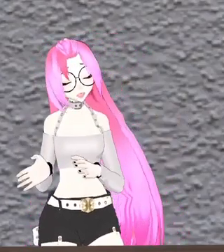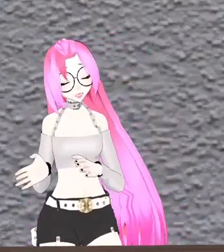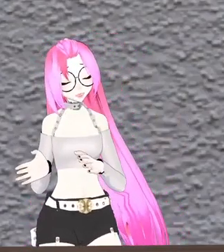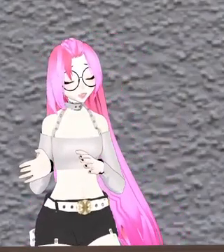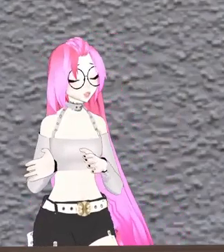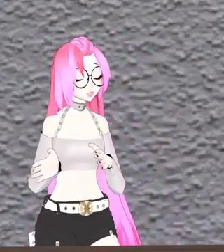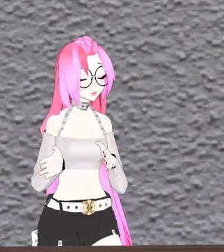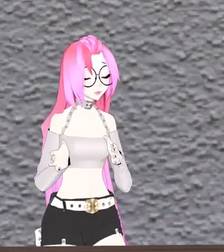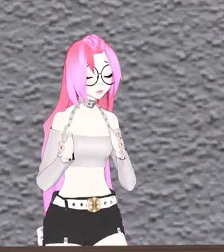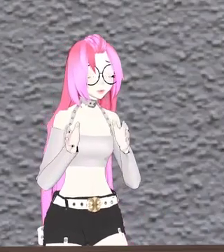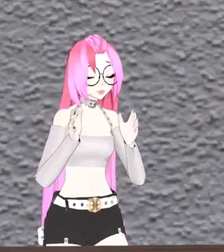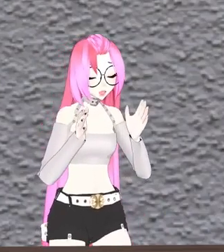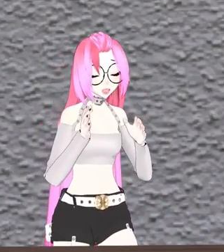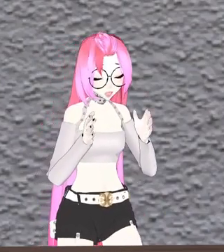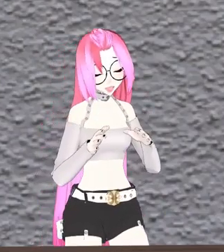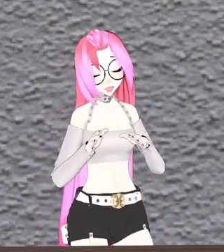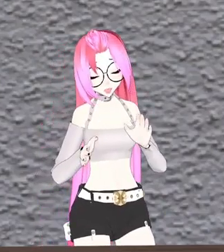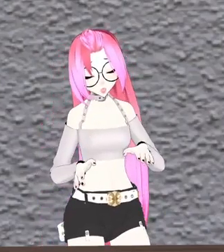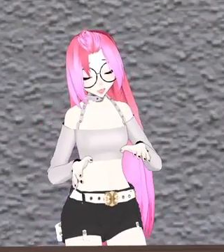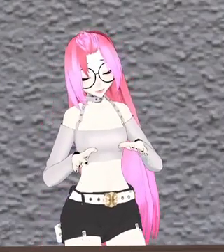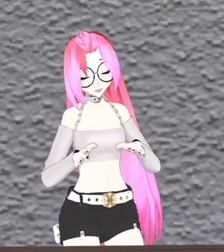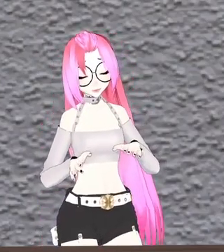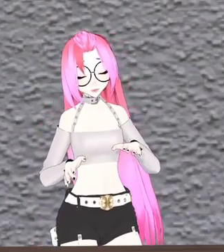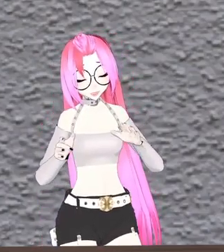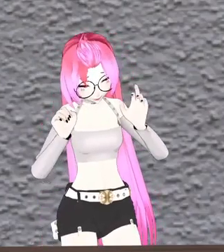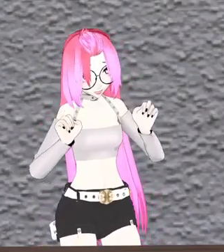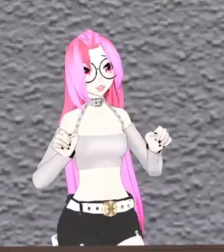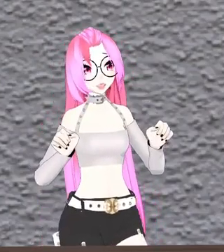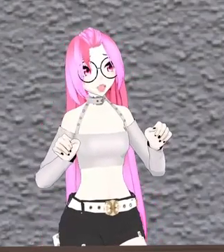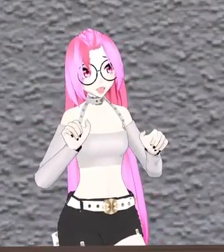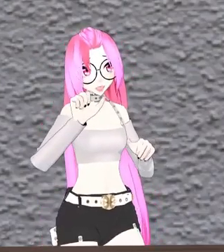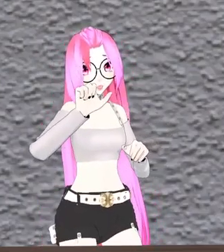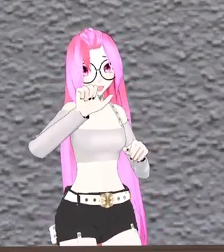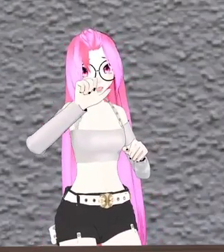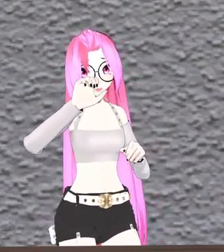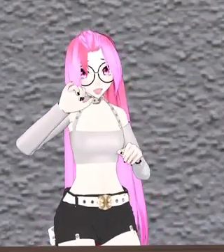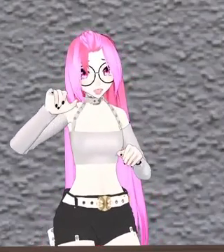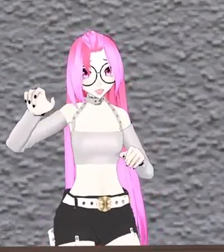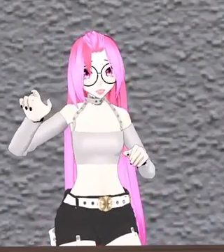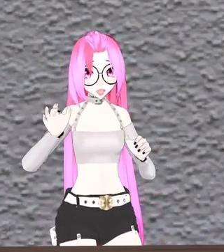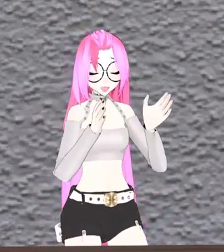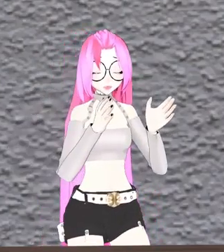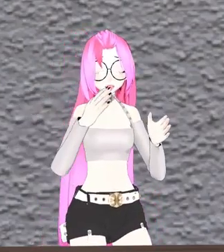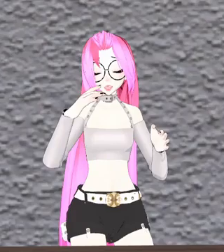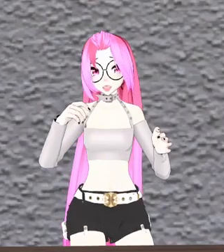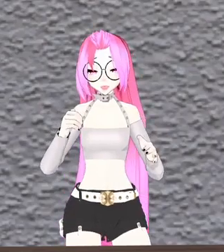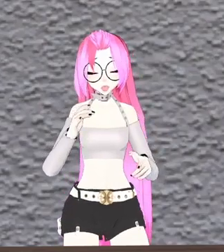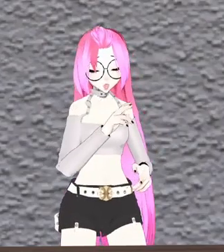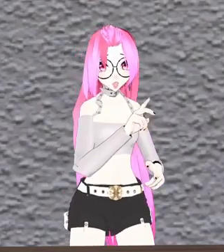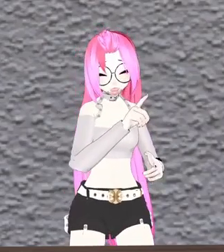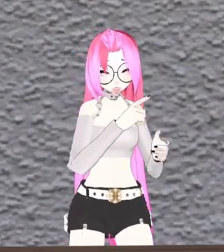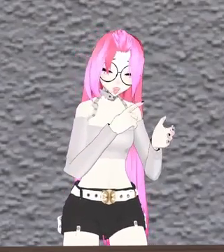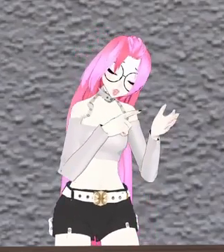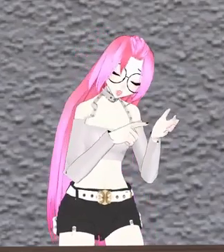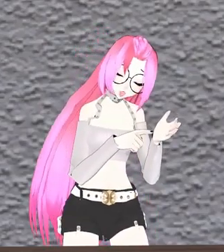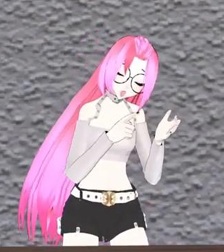Space. This is what you're going to use most of the time when you're finger spelling, okay? I was discussing this with someone